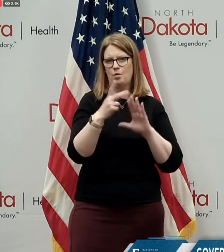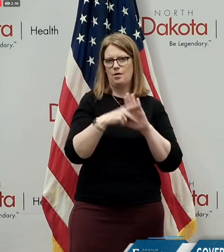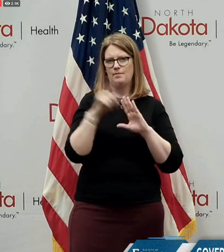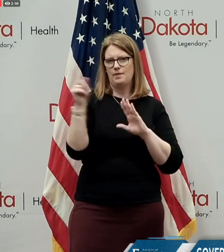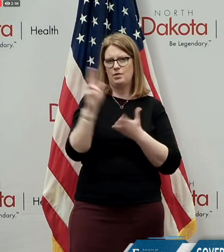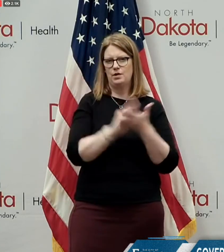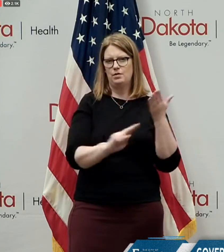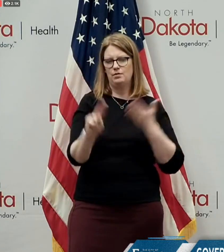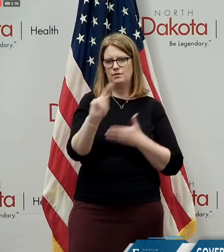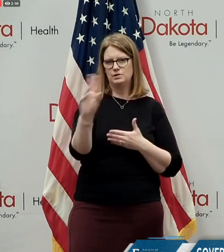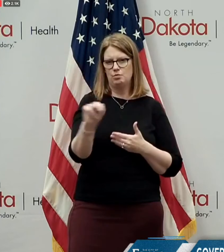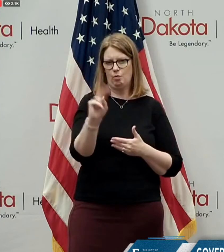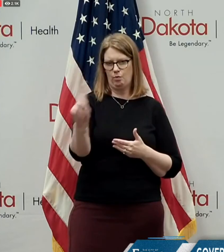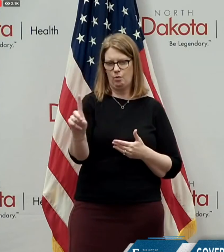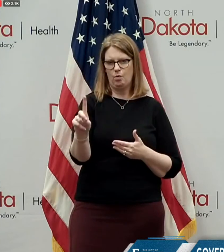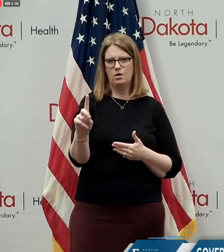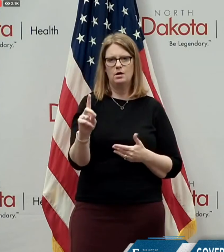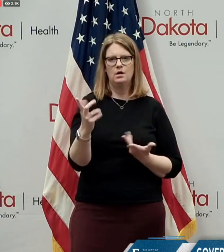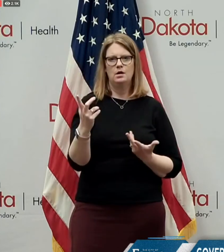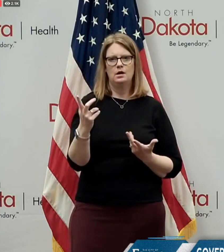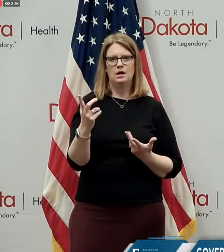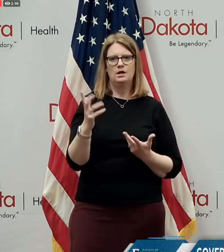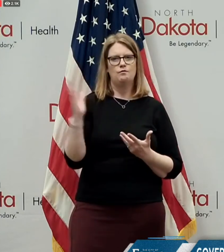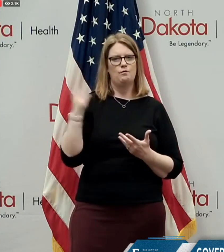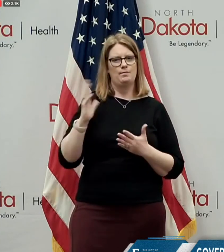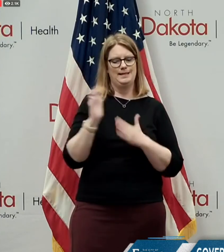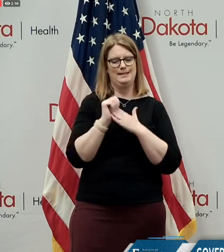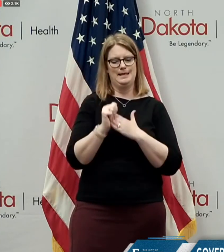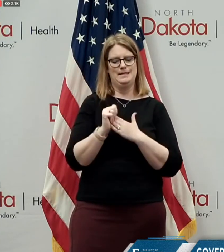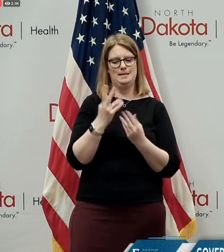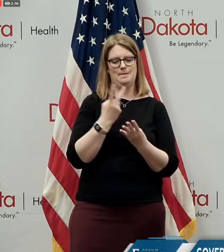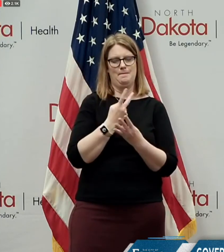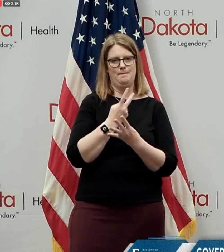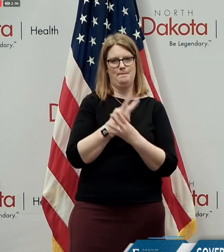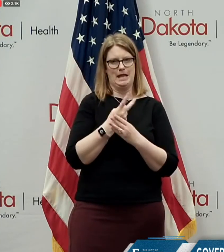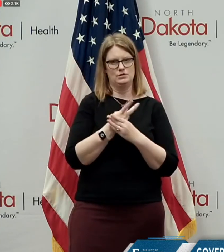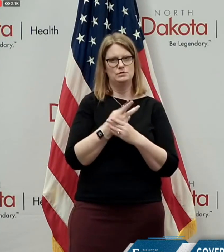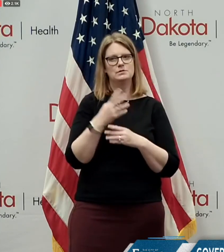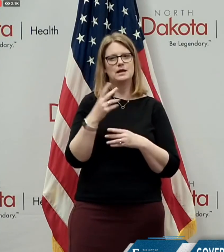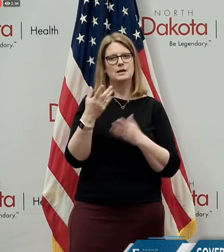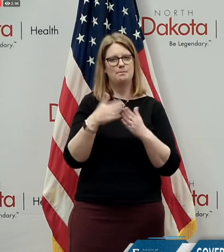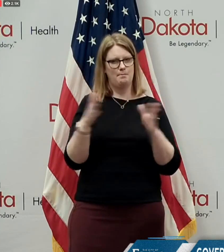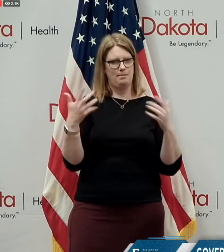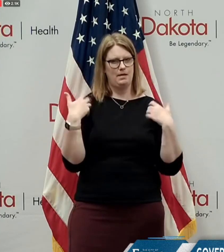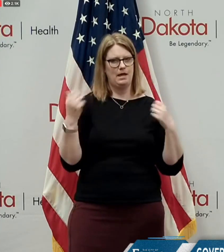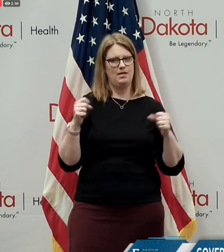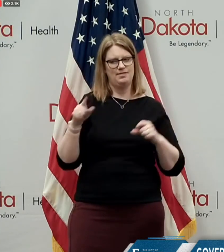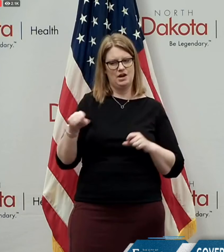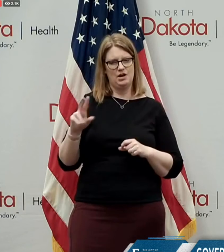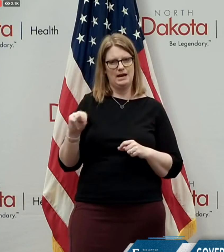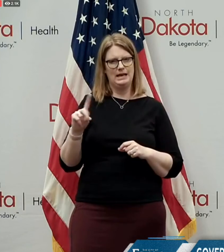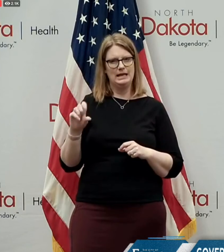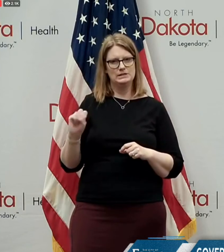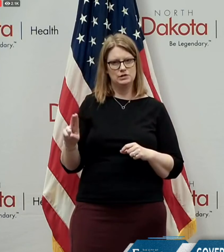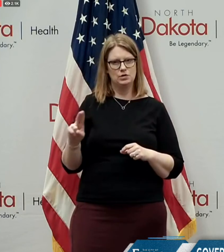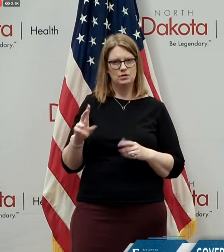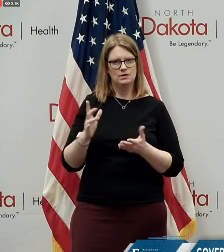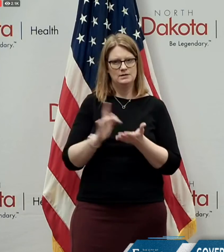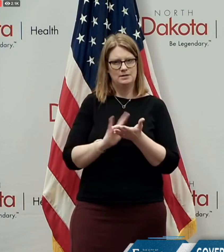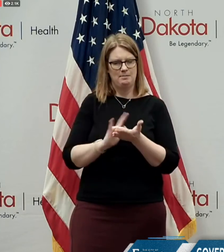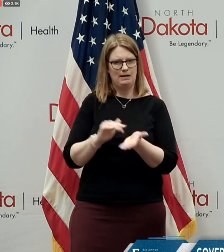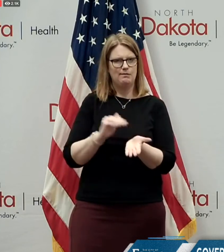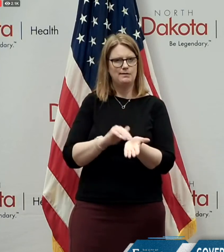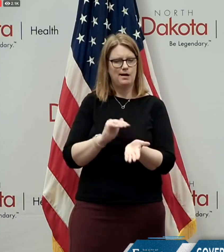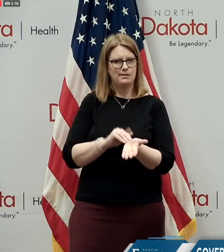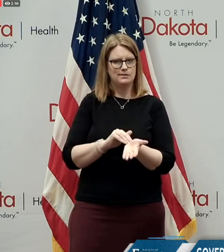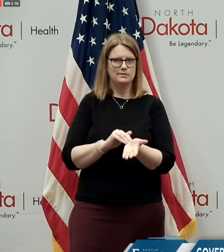of North Dakota, and formerly led the Masters in Public Health program at NDSU, and is a medical doctor,